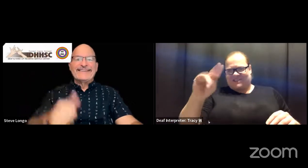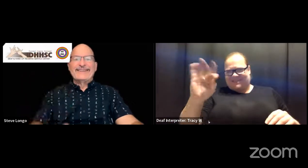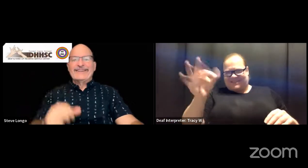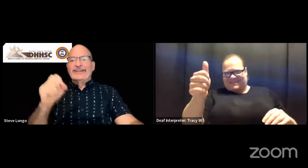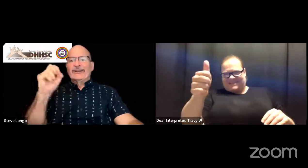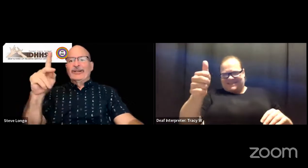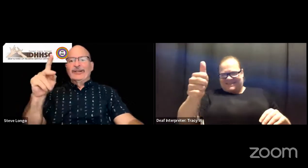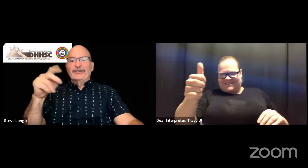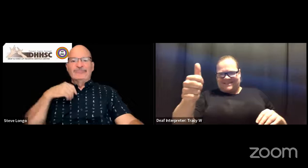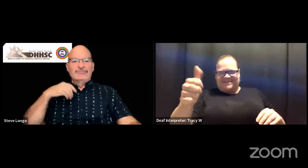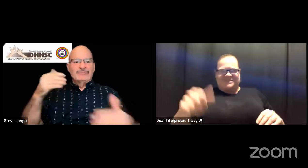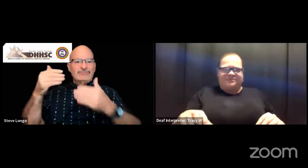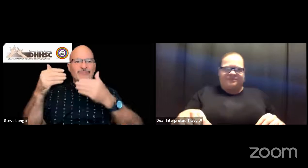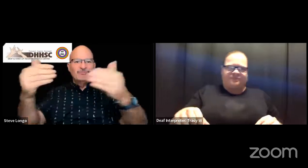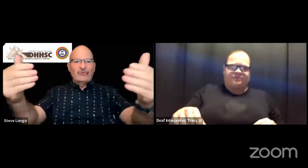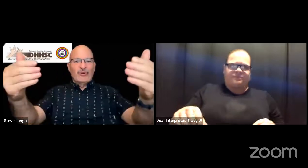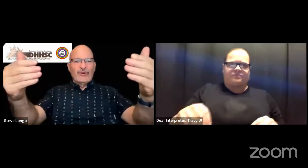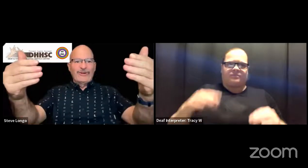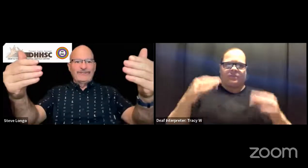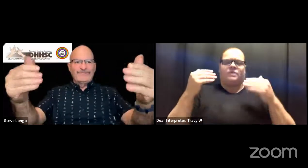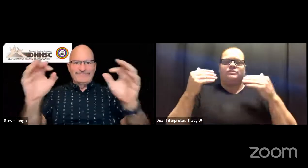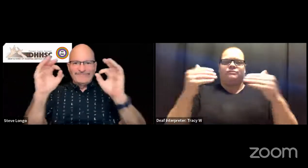Hi there, Christian. Good to see you.